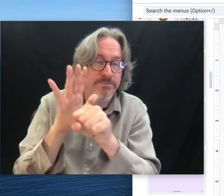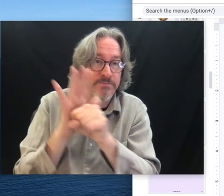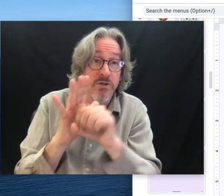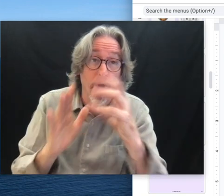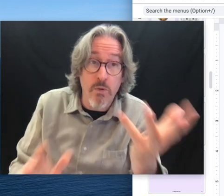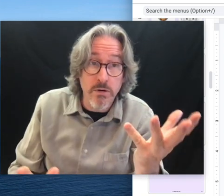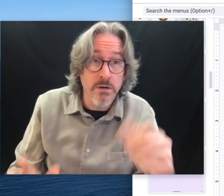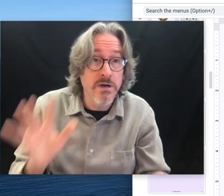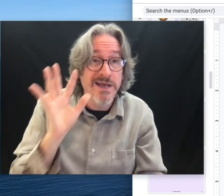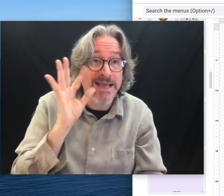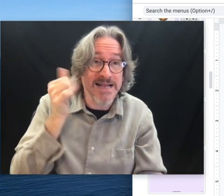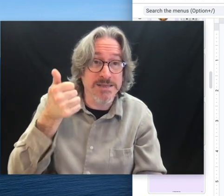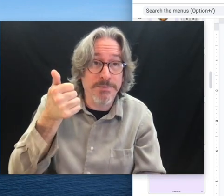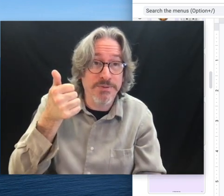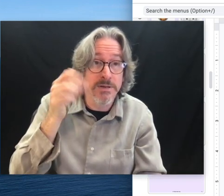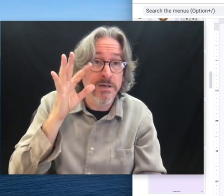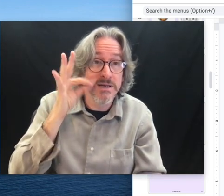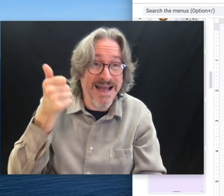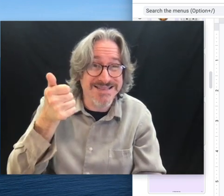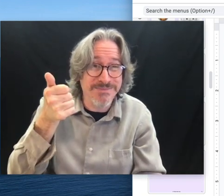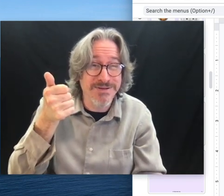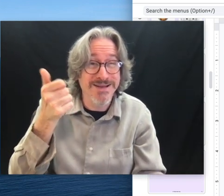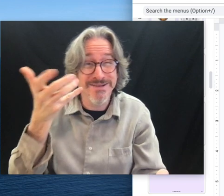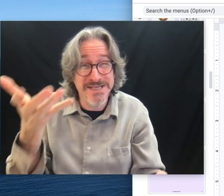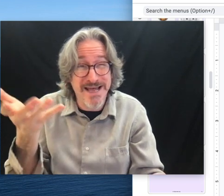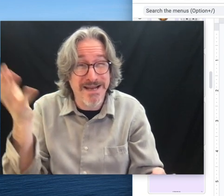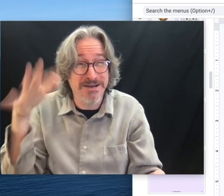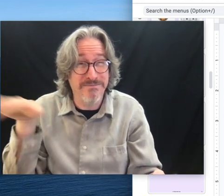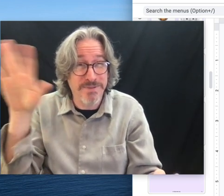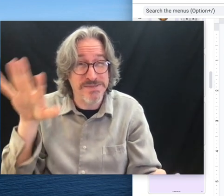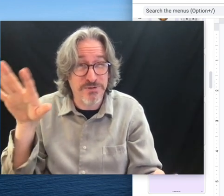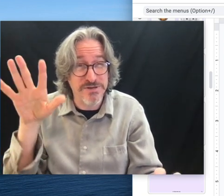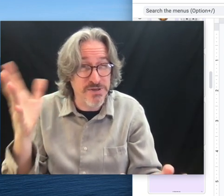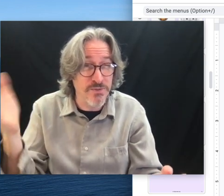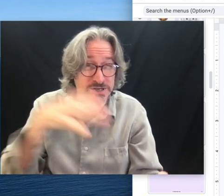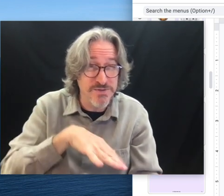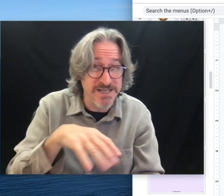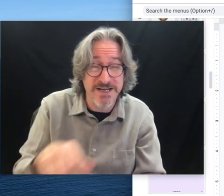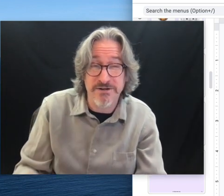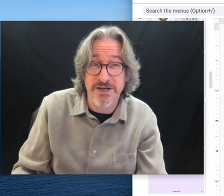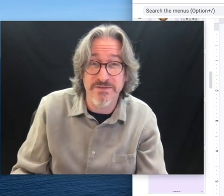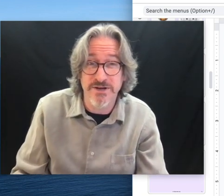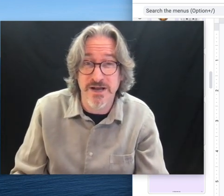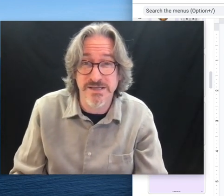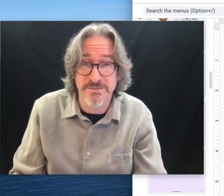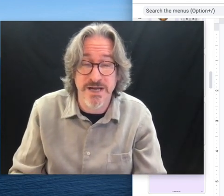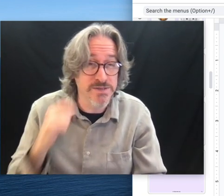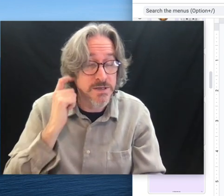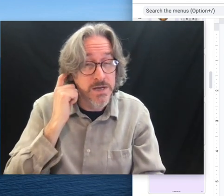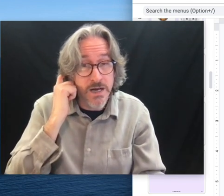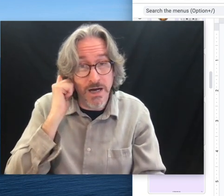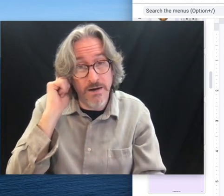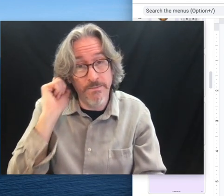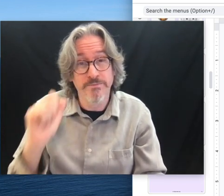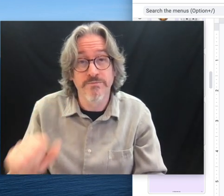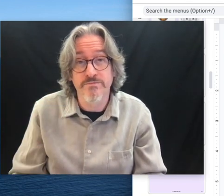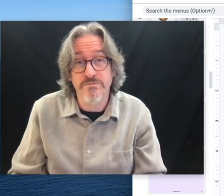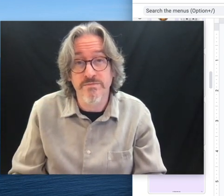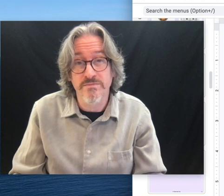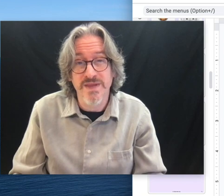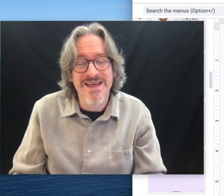Ketchup or catsup. See that in Pittsburgh, so we do see it here in Cleveland sometimes.